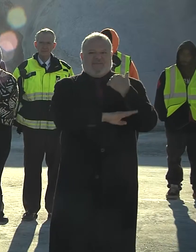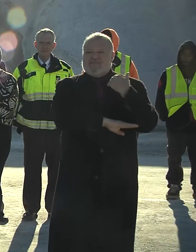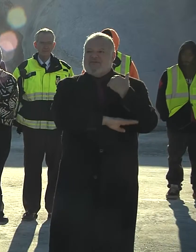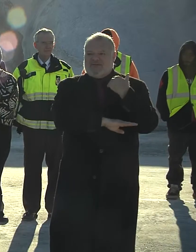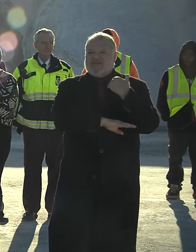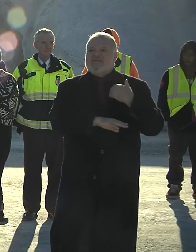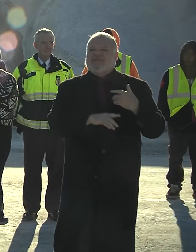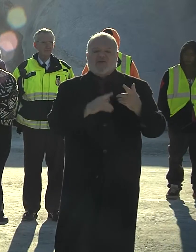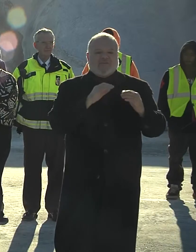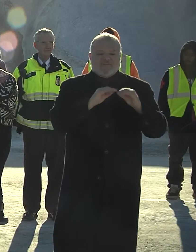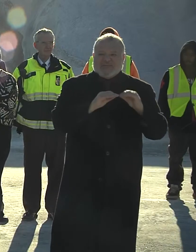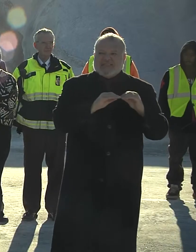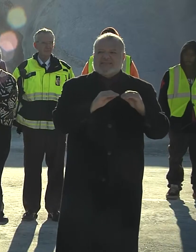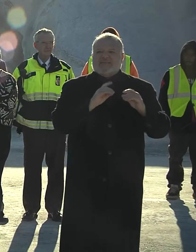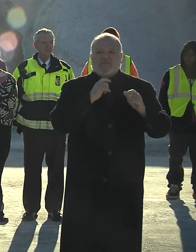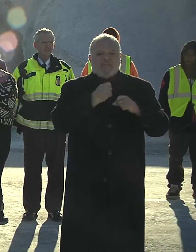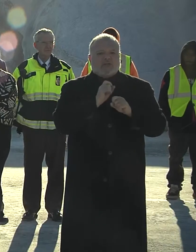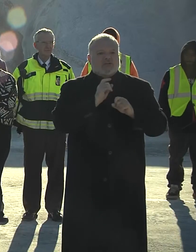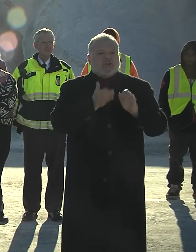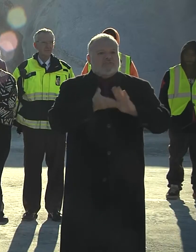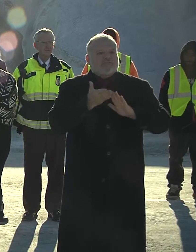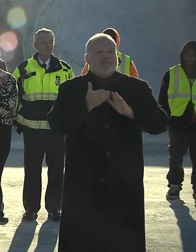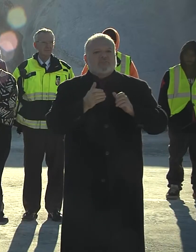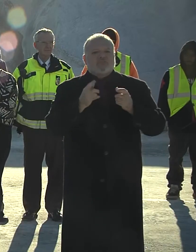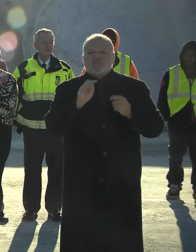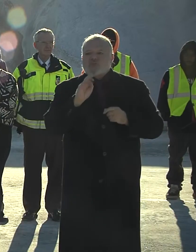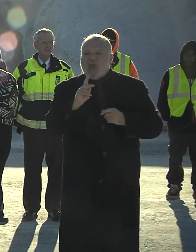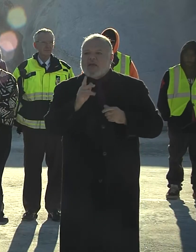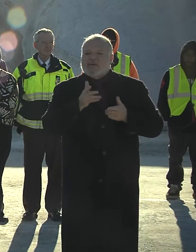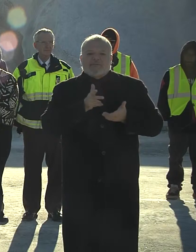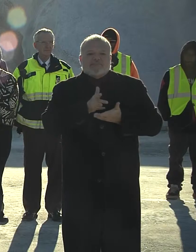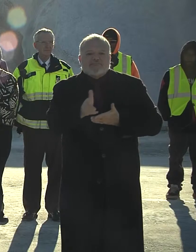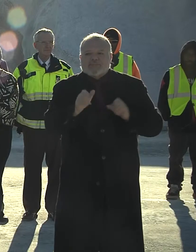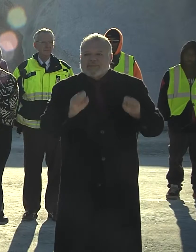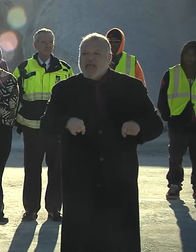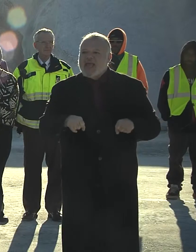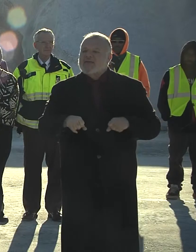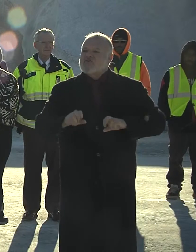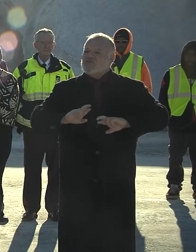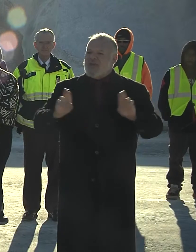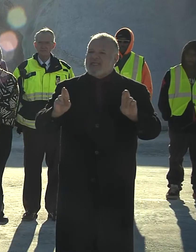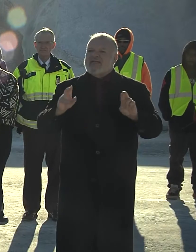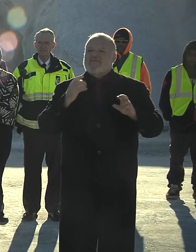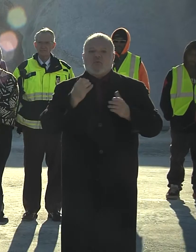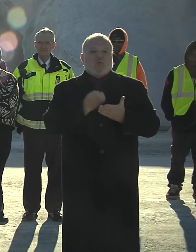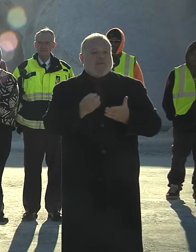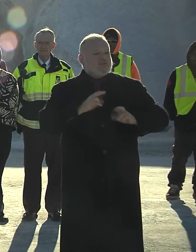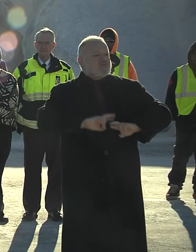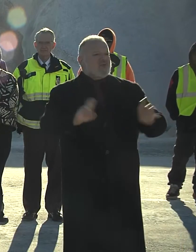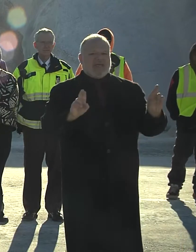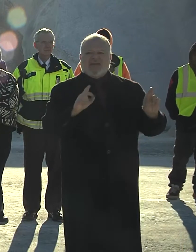blades and installing salt spreaders into various types of vehicles and equipment.